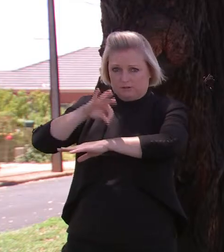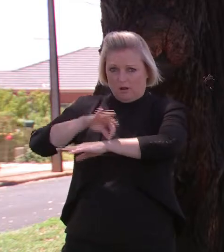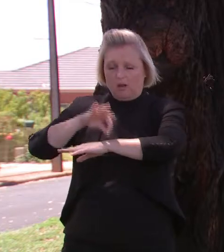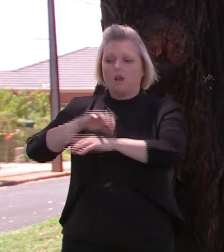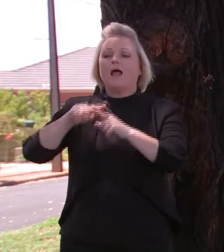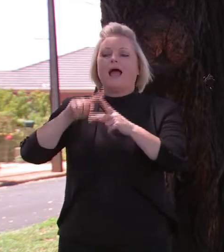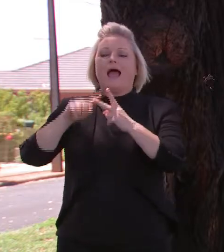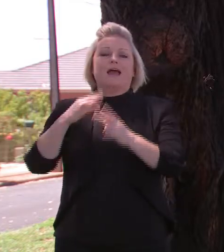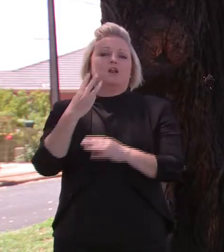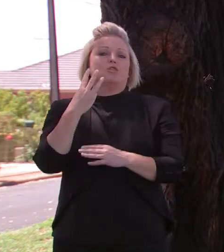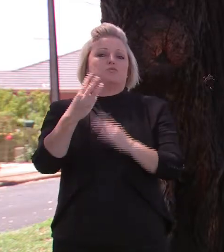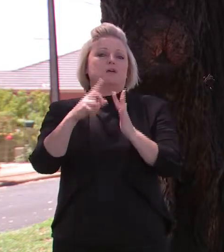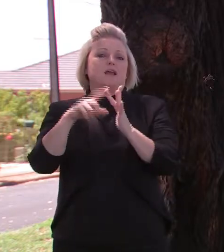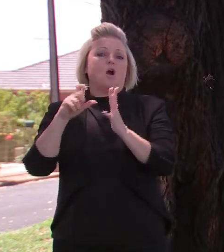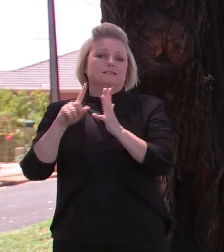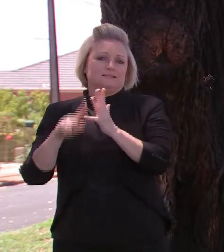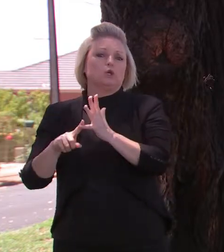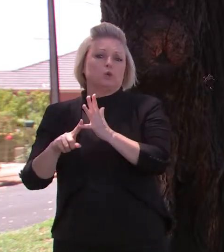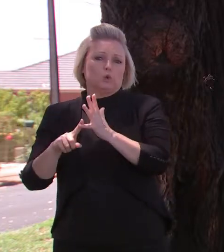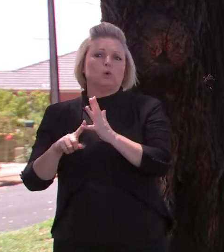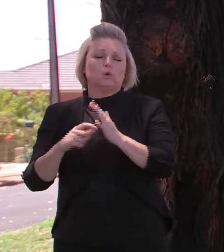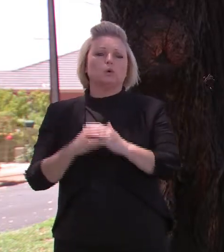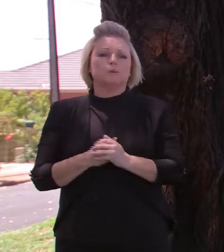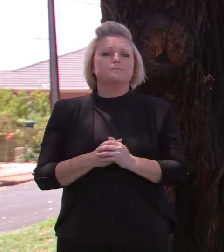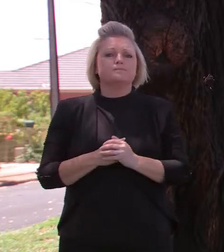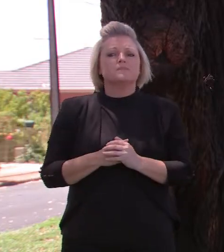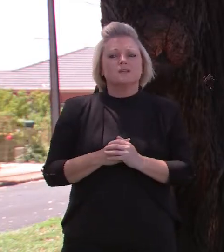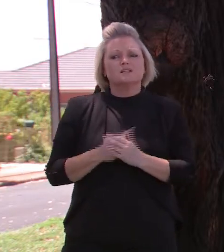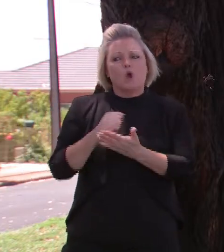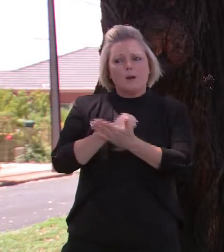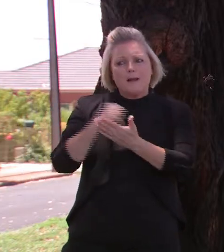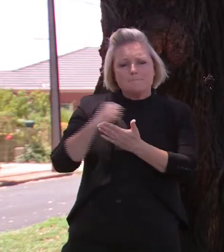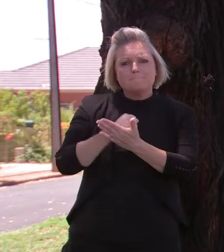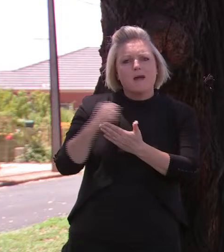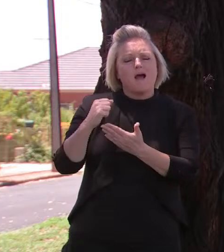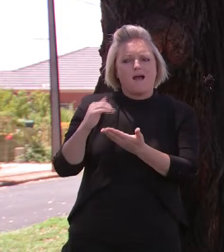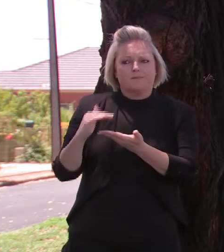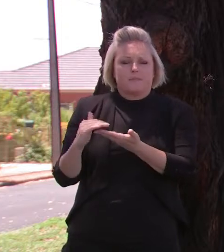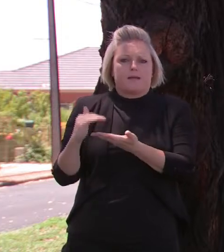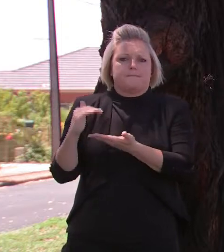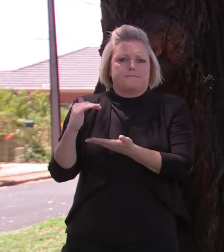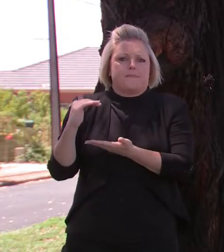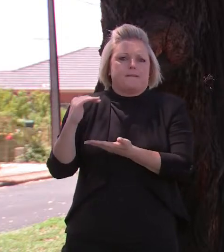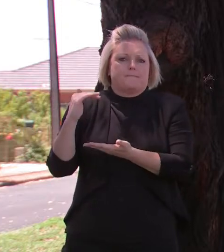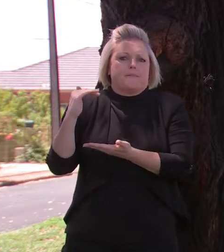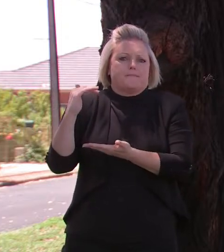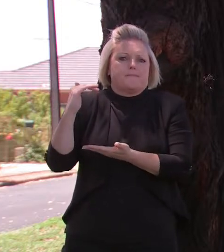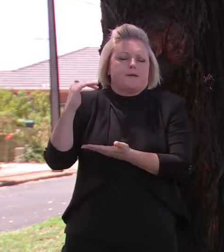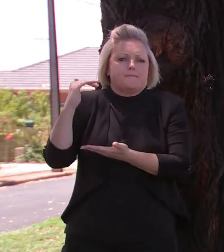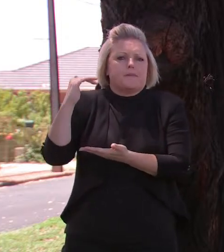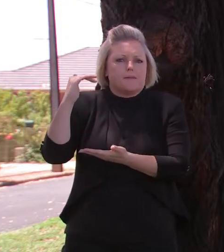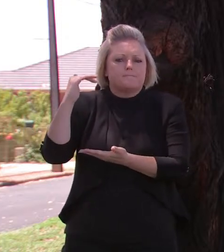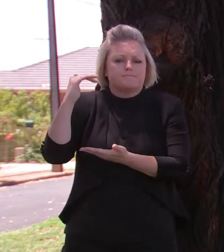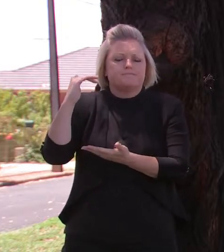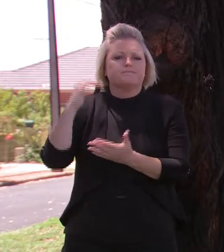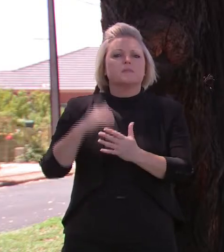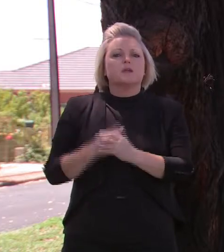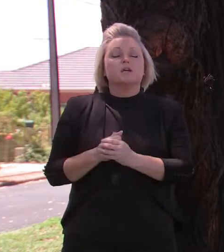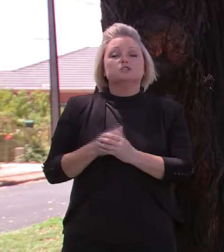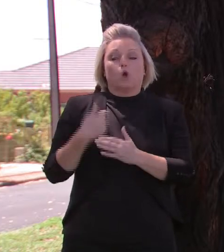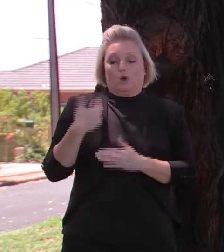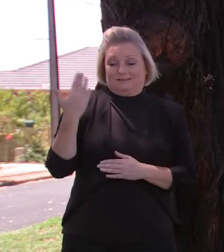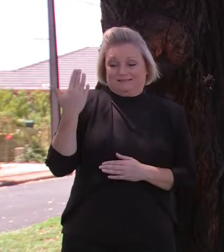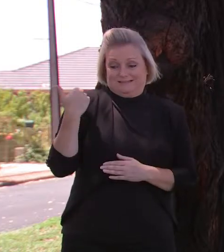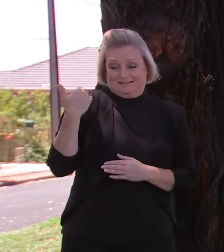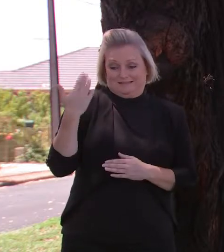in ICU. So we are seeing those numbers increase. There's been a massive response, particularly since our first workshop